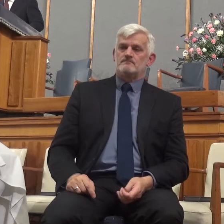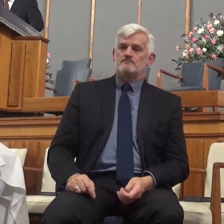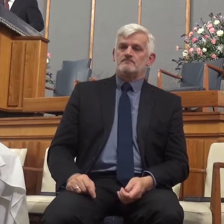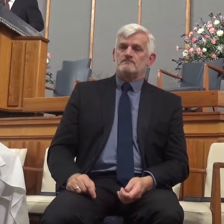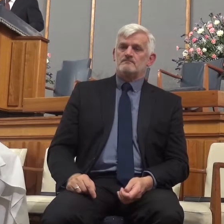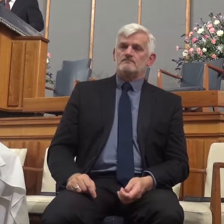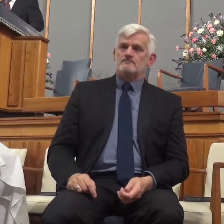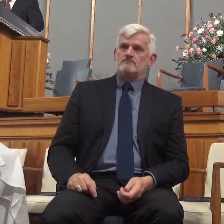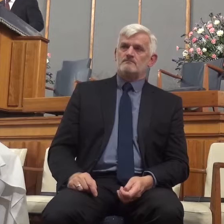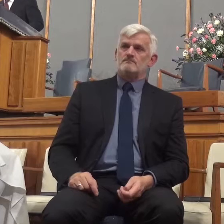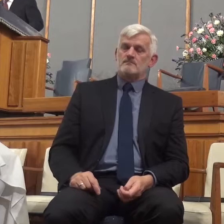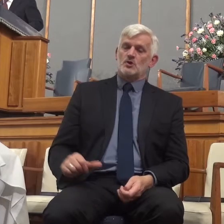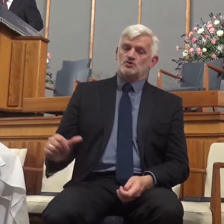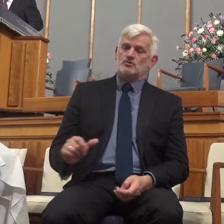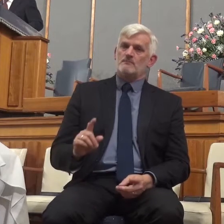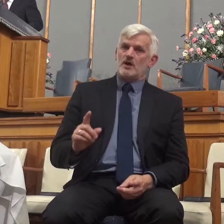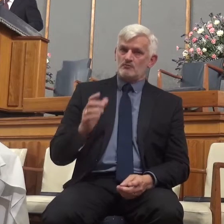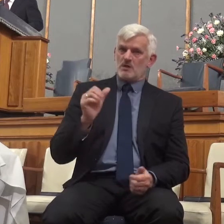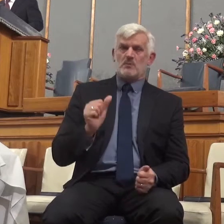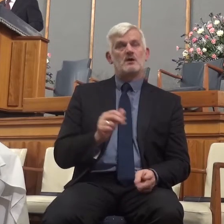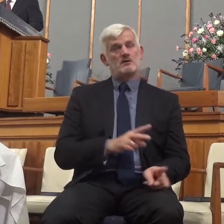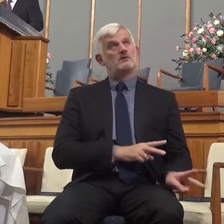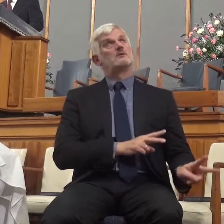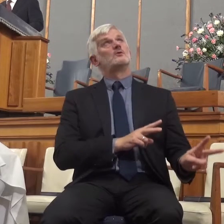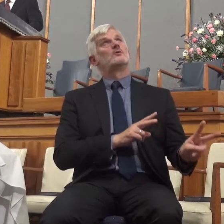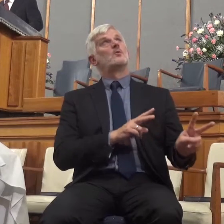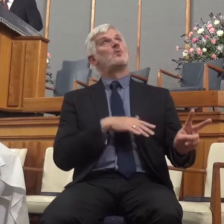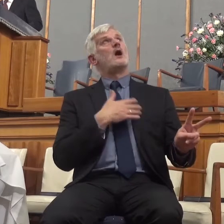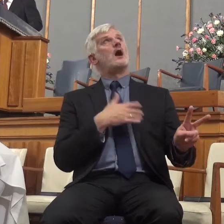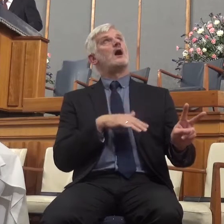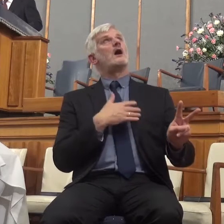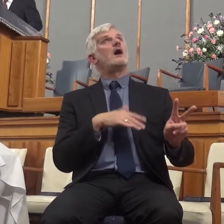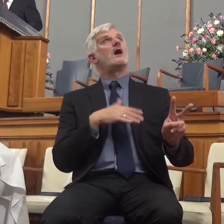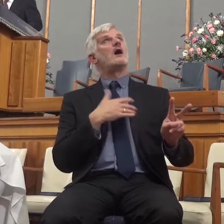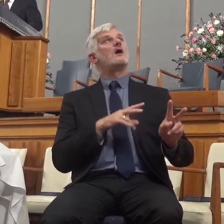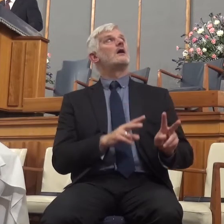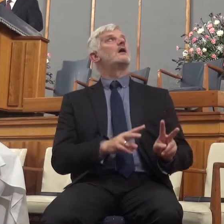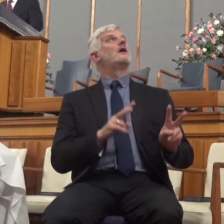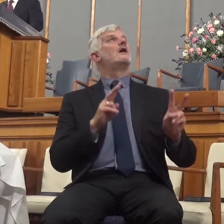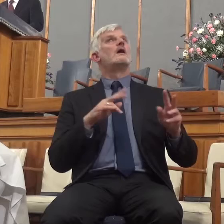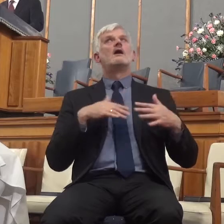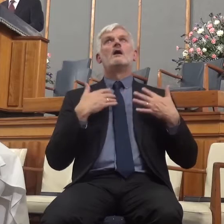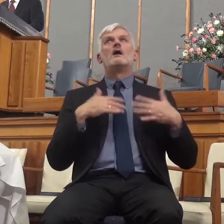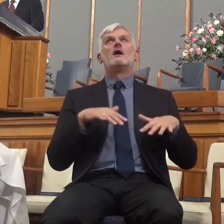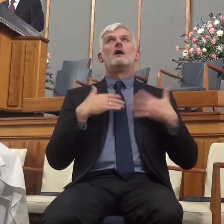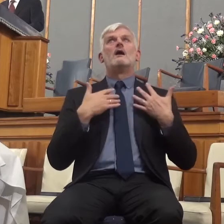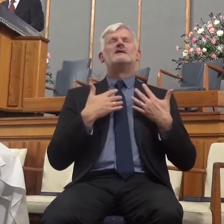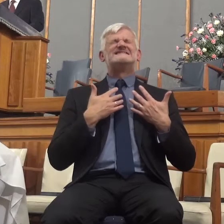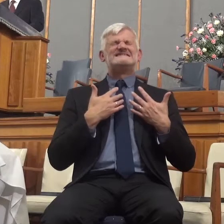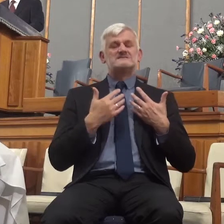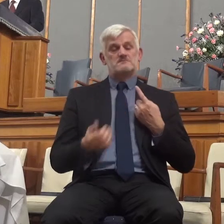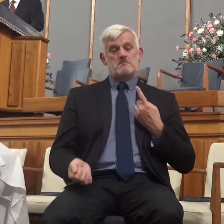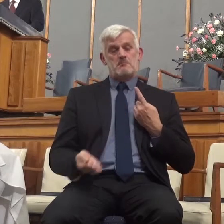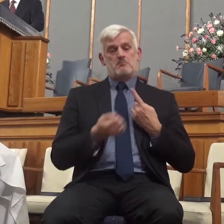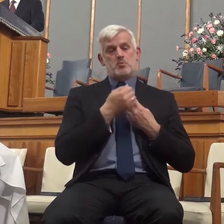vast sky, the vastness of the universe, should have put us in our place and humbled us and